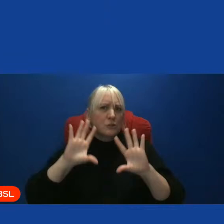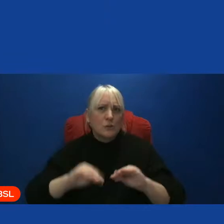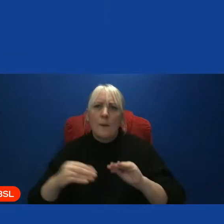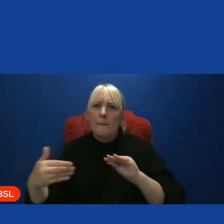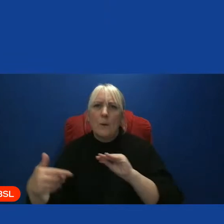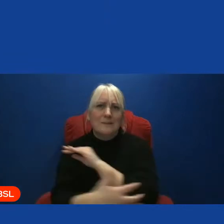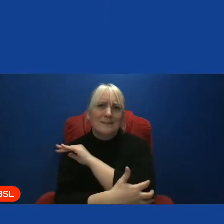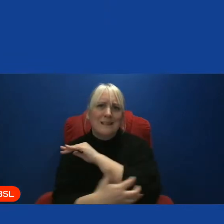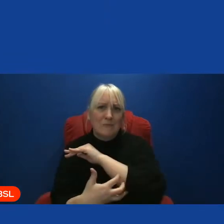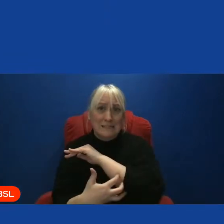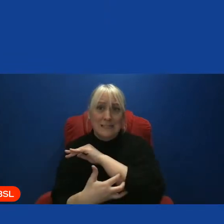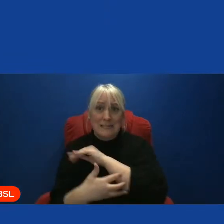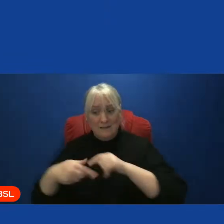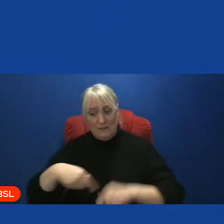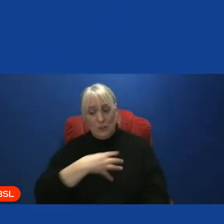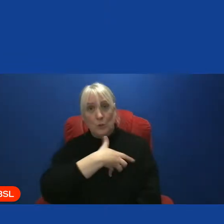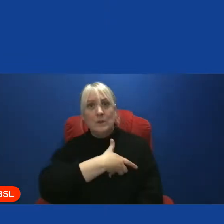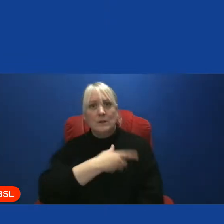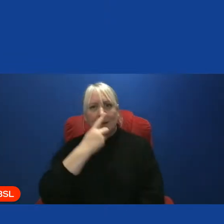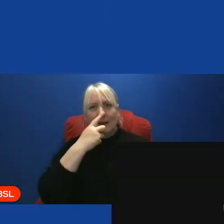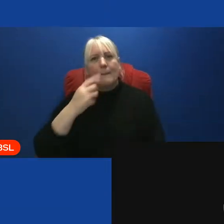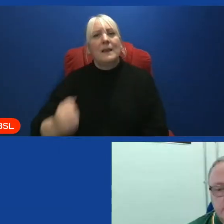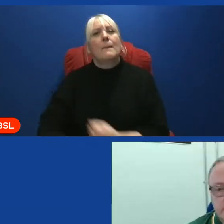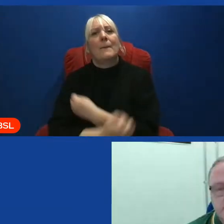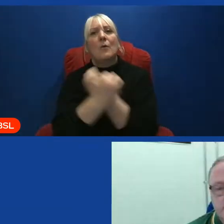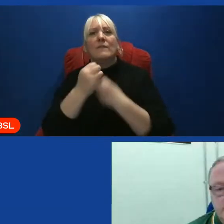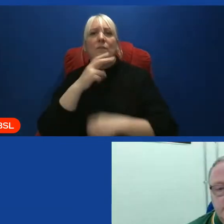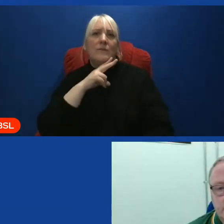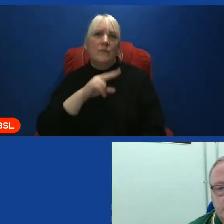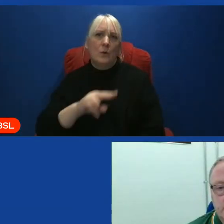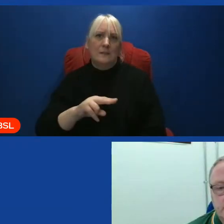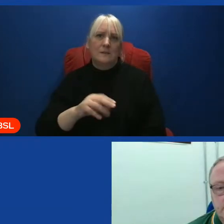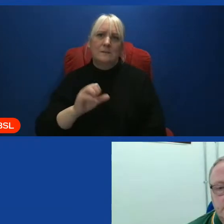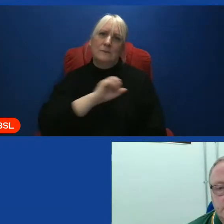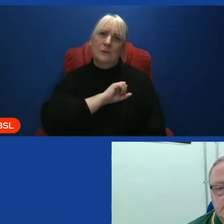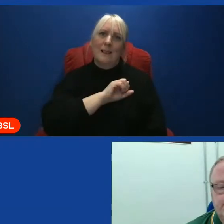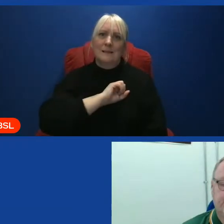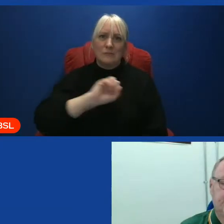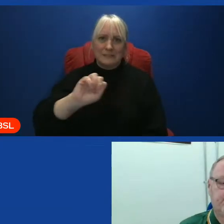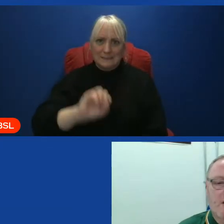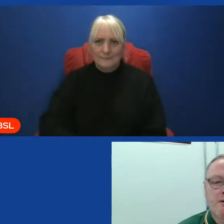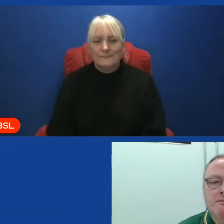as a union, we can be a powerful voice in doing that. Solidarity.